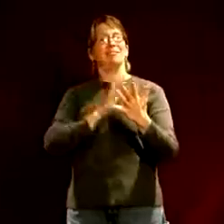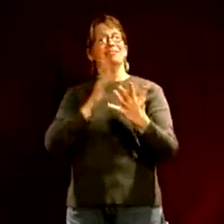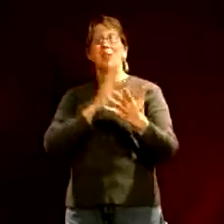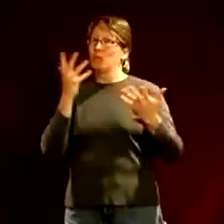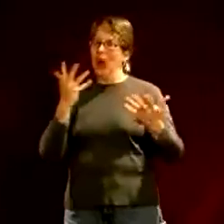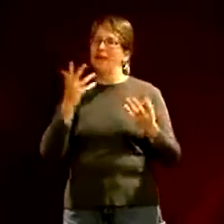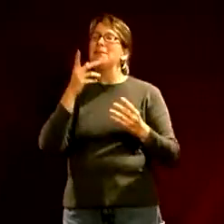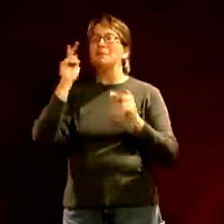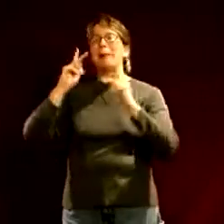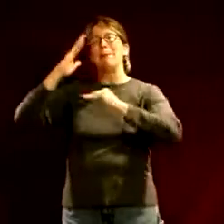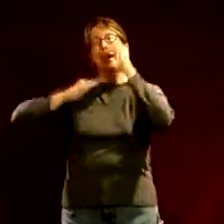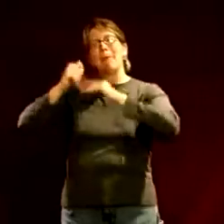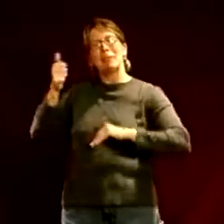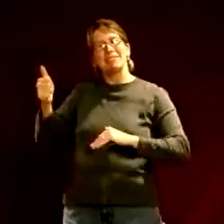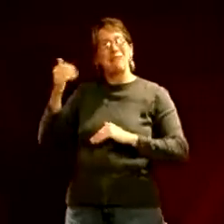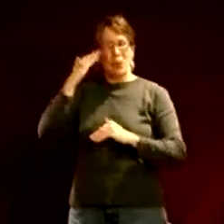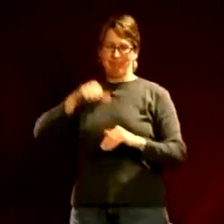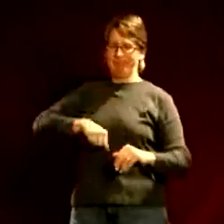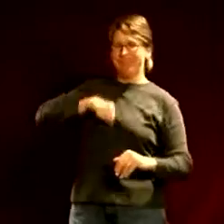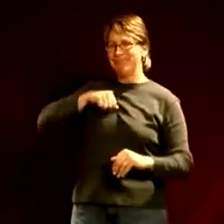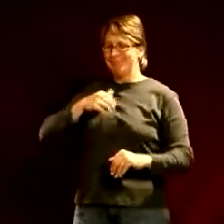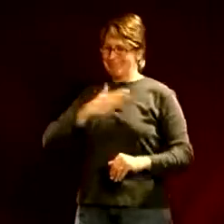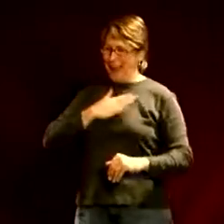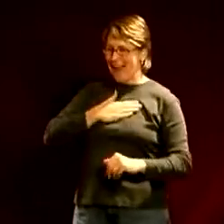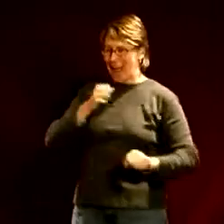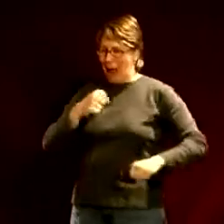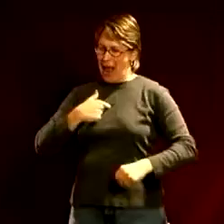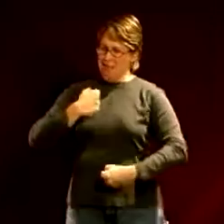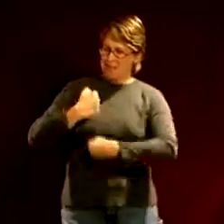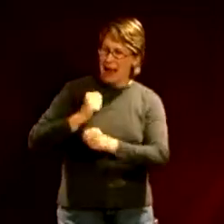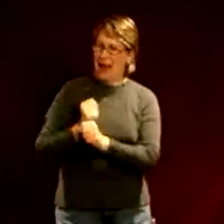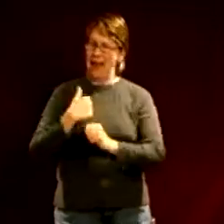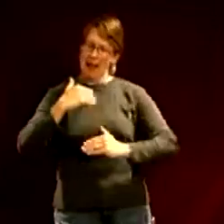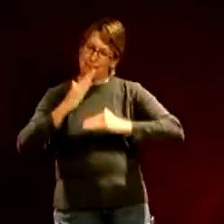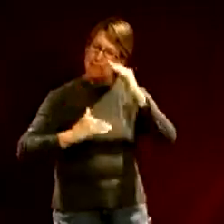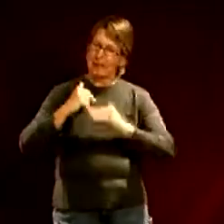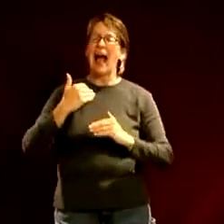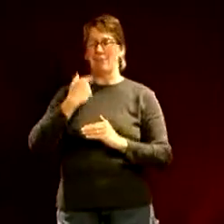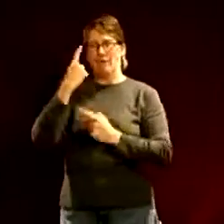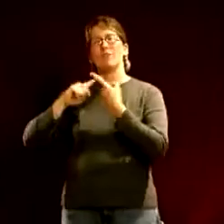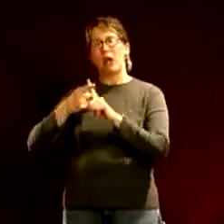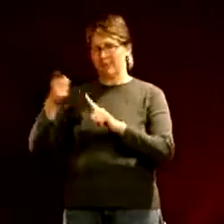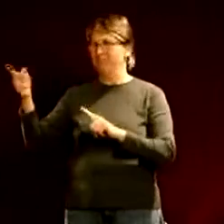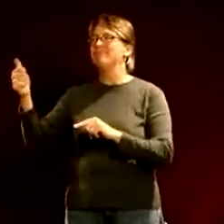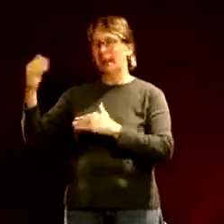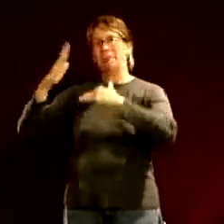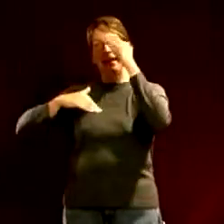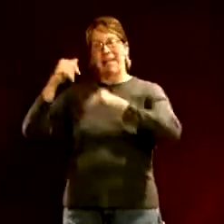something, you could kind of fix it pretty quickly. Our fifth canoe, talking about wood canoes, those are wonderful. I have a friend who actually